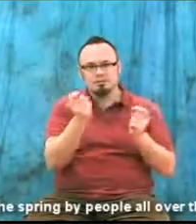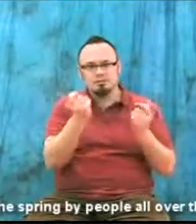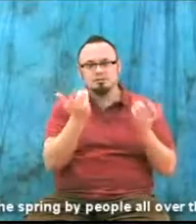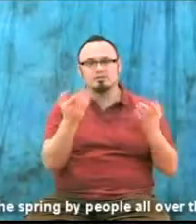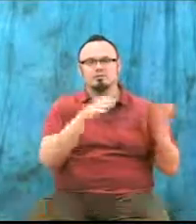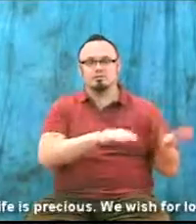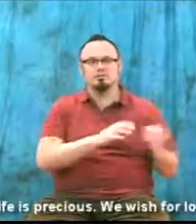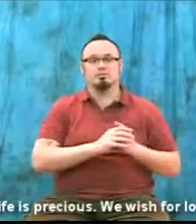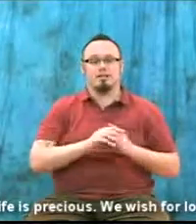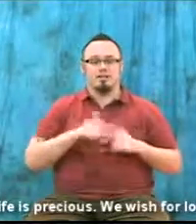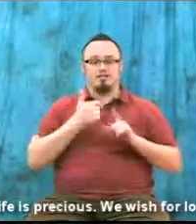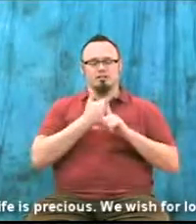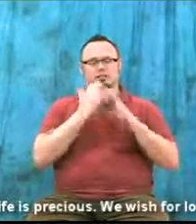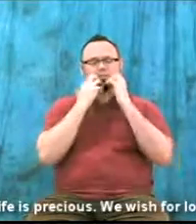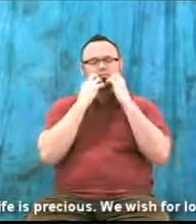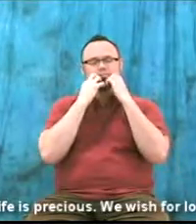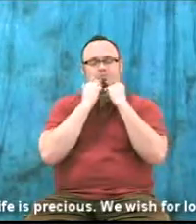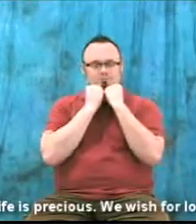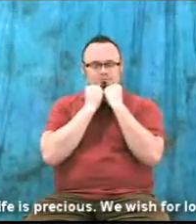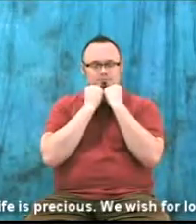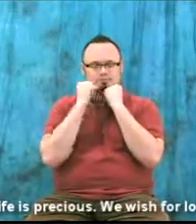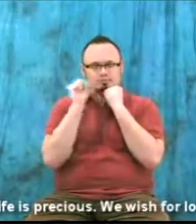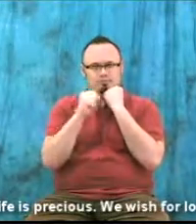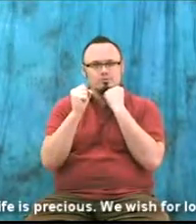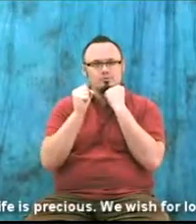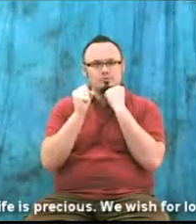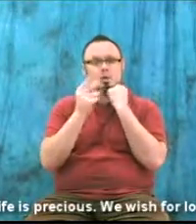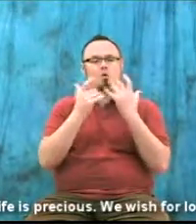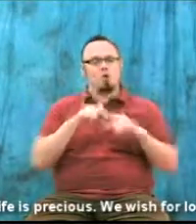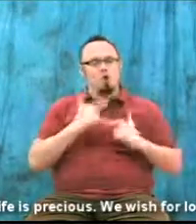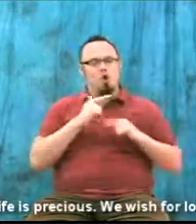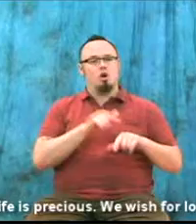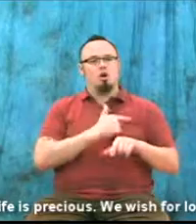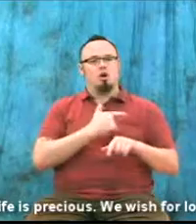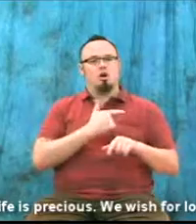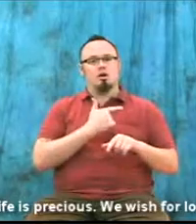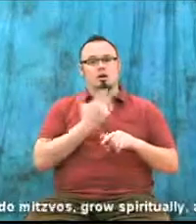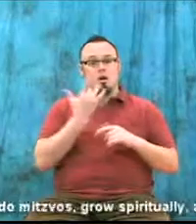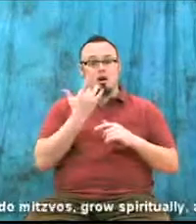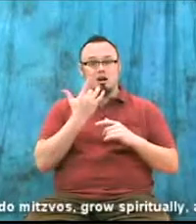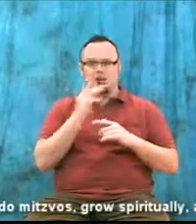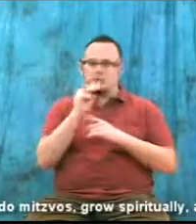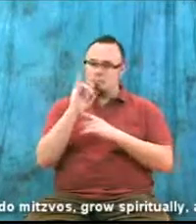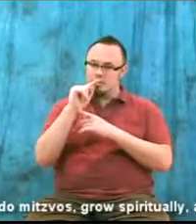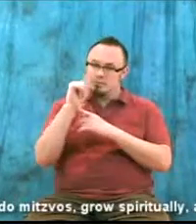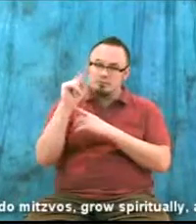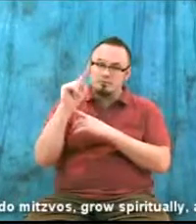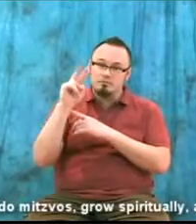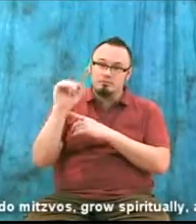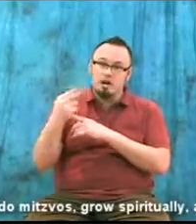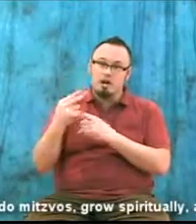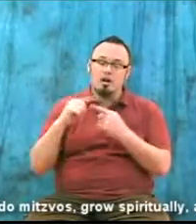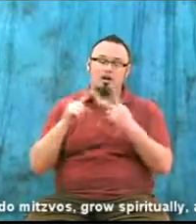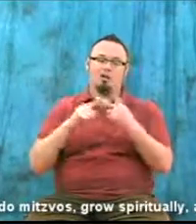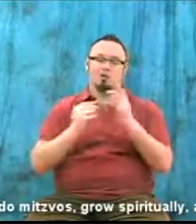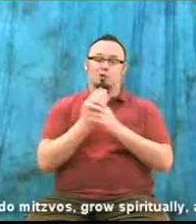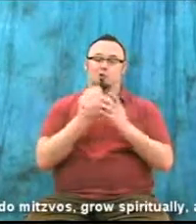Life is precious. We wish for long life to do mitzvahs, grow spiritually, and gain the greatest